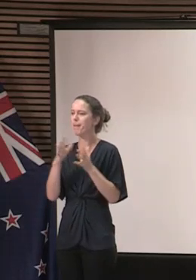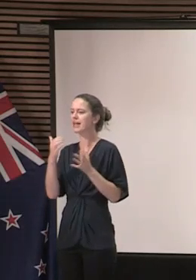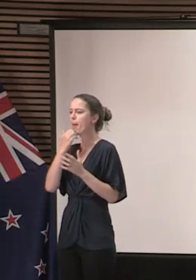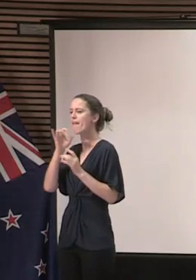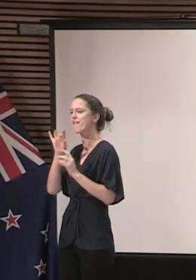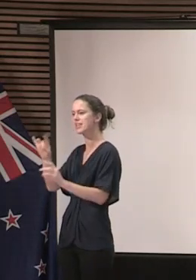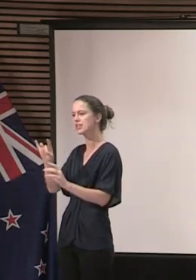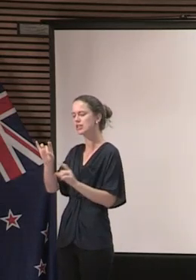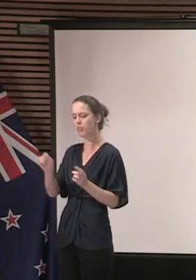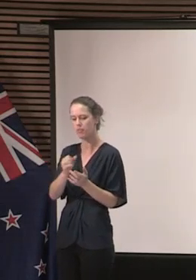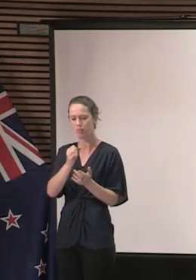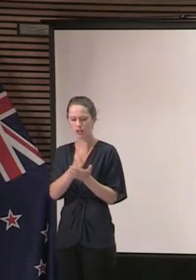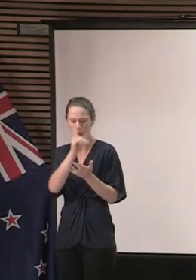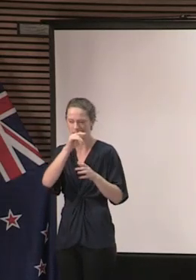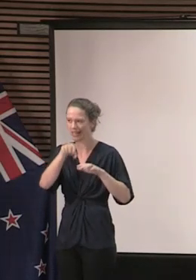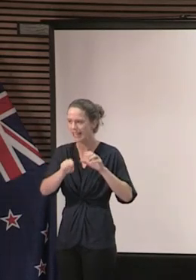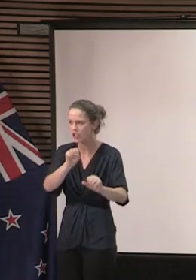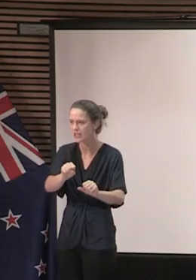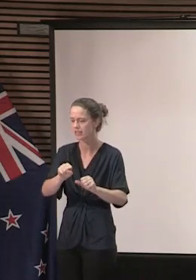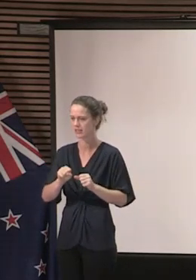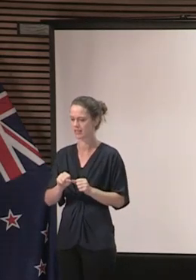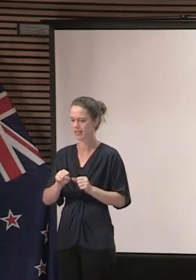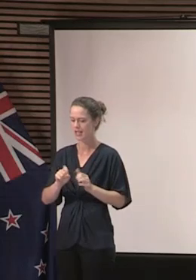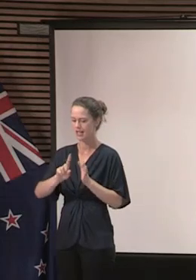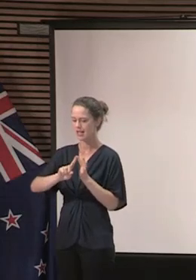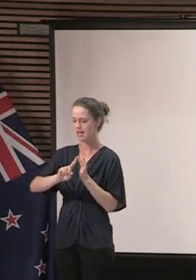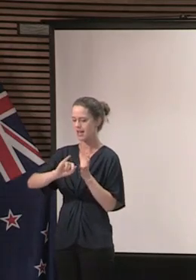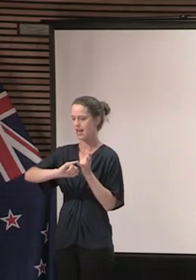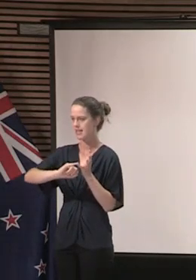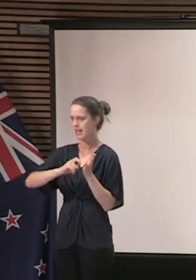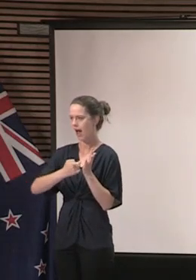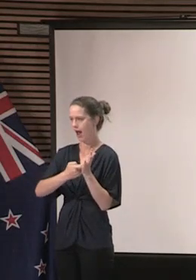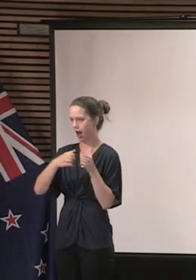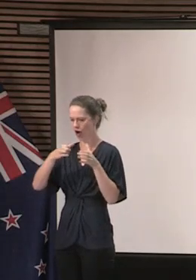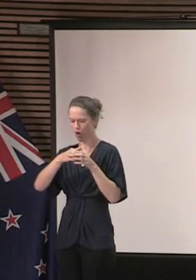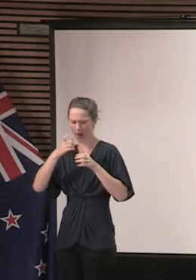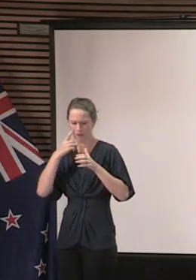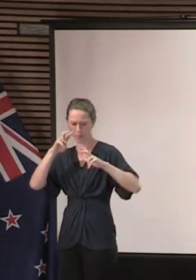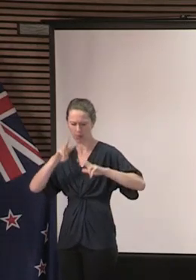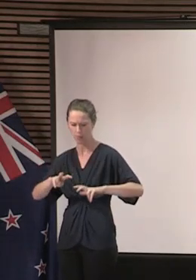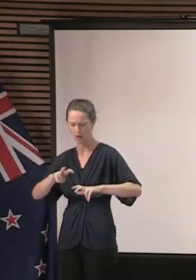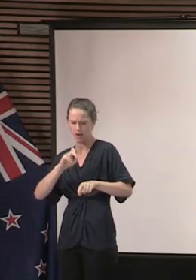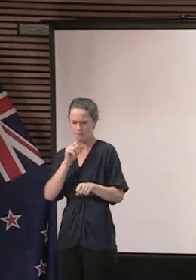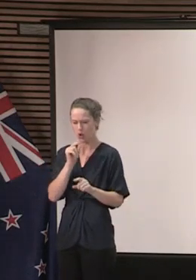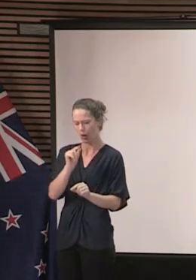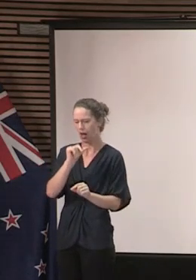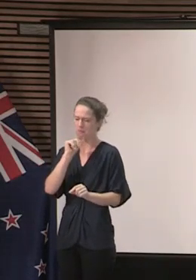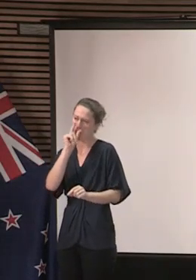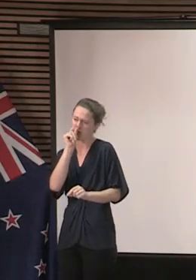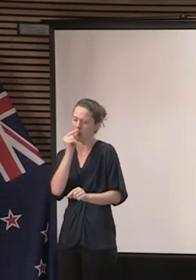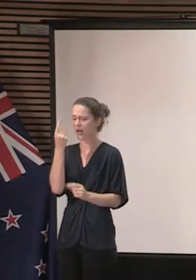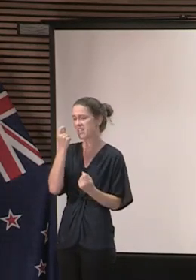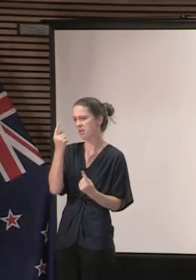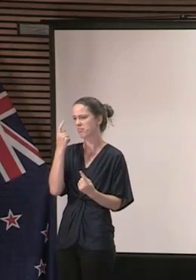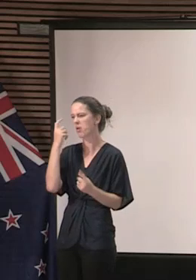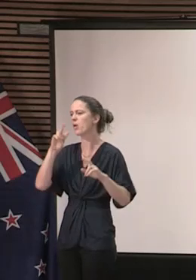community to be able to detect it. ESR is just looking at that, how they would do that if it was to be part of our ongoing surveillance. Andrew,